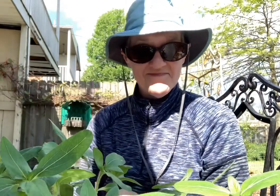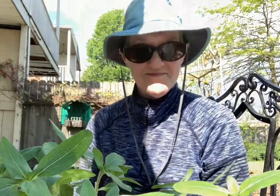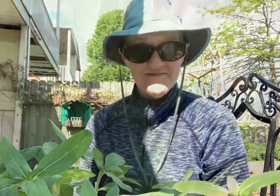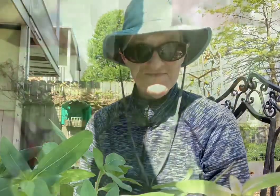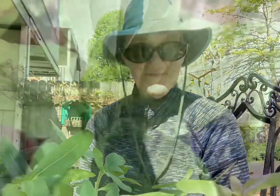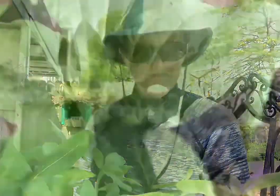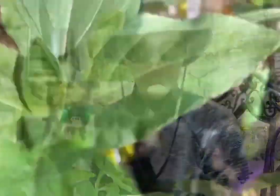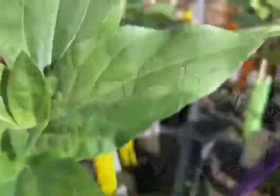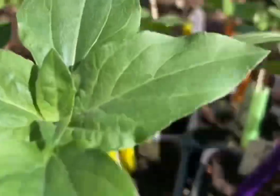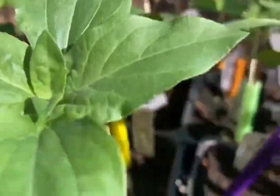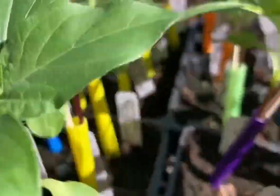the fence.